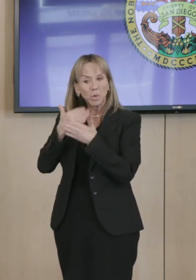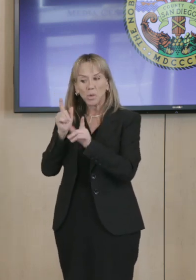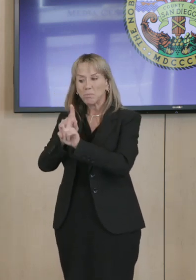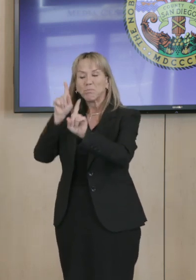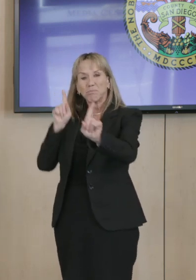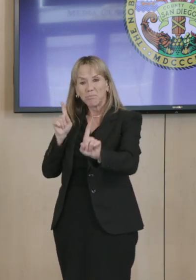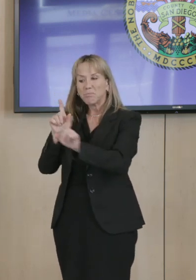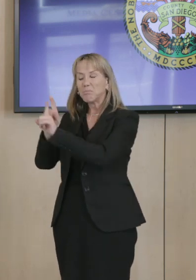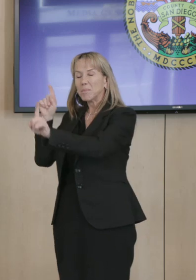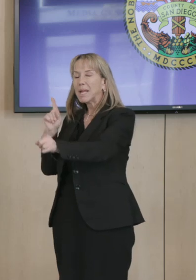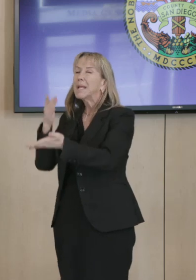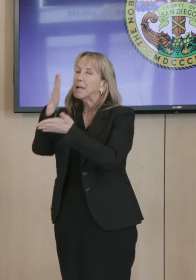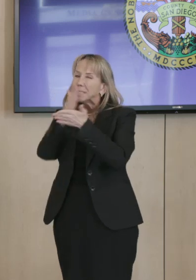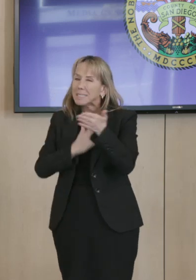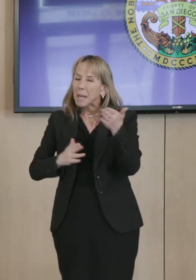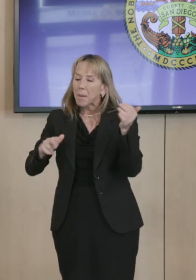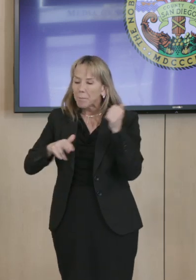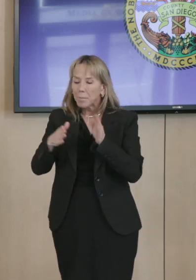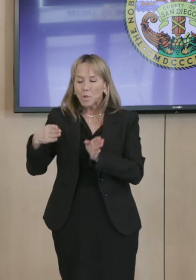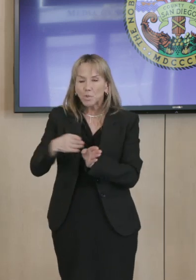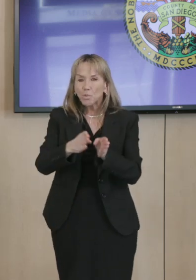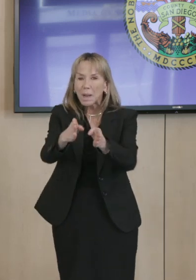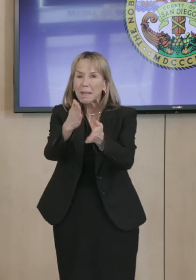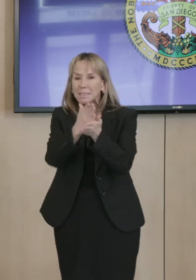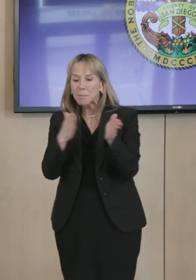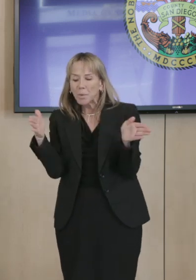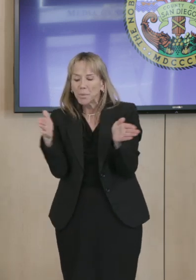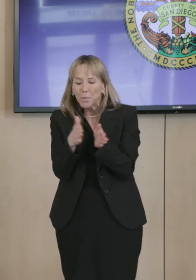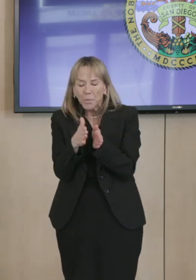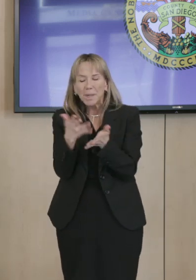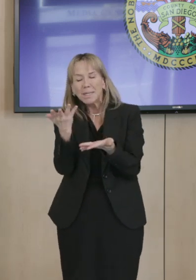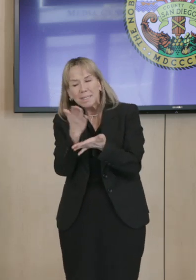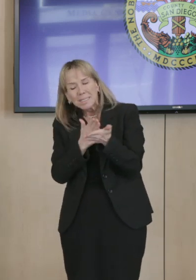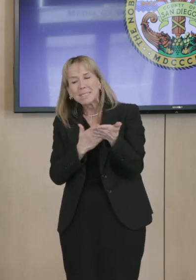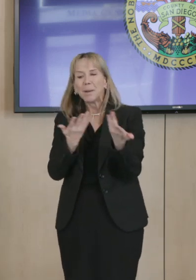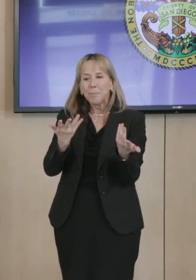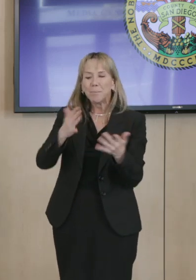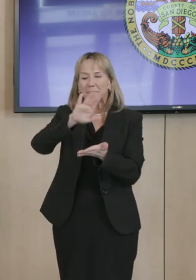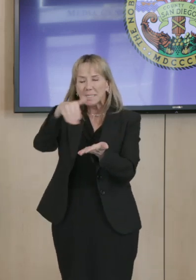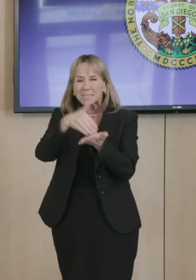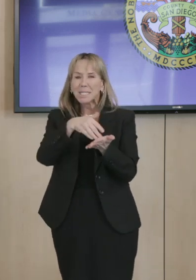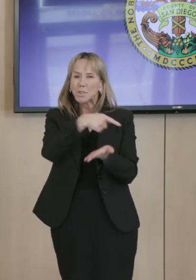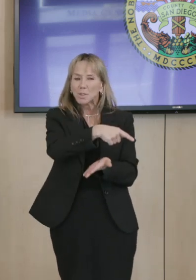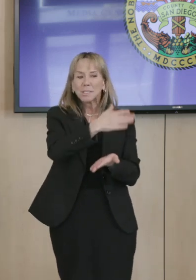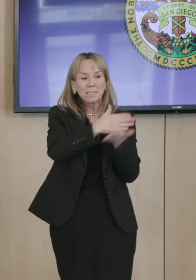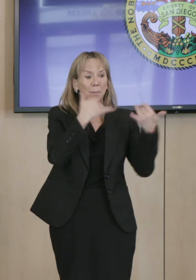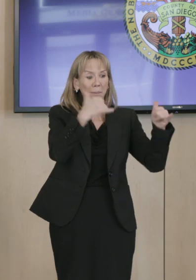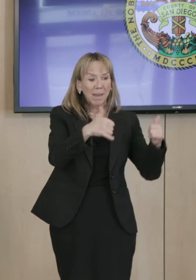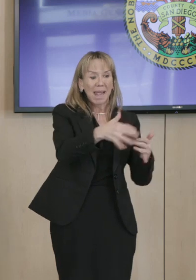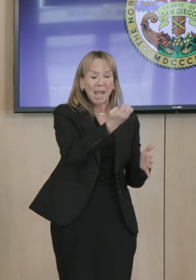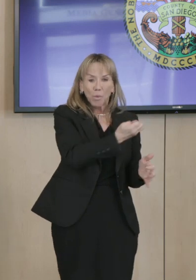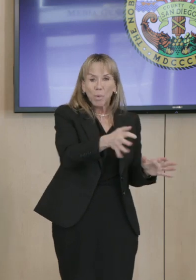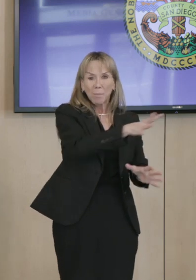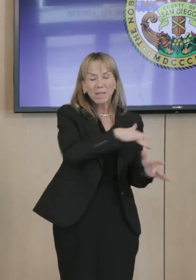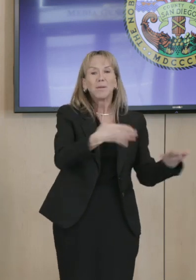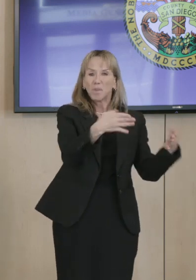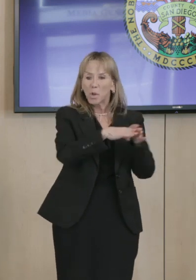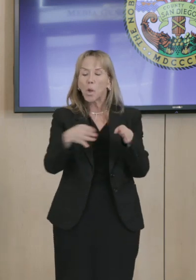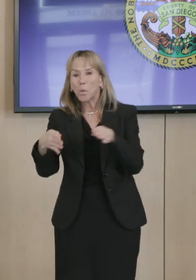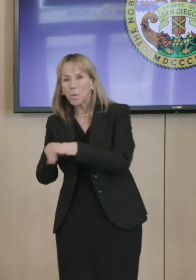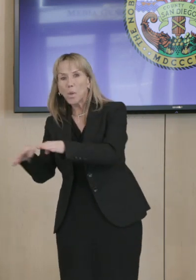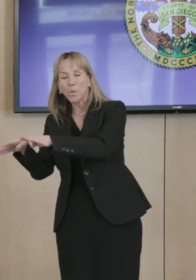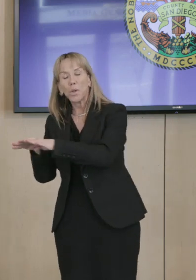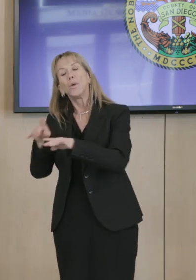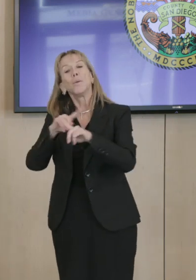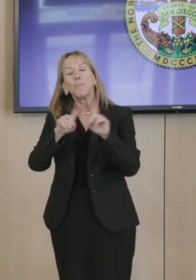narrow trails, some contact surfaces with playground structures, some teen centers and areas where folks congregate have been closed, but the others of ours